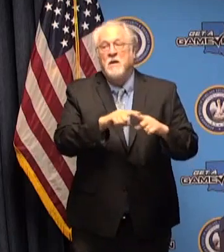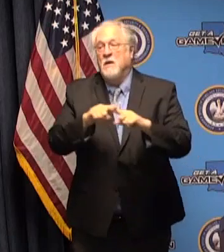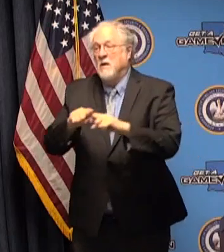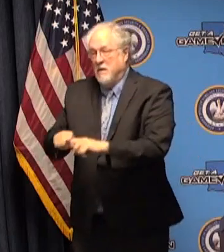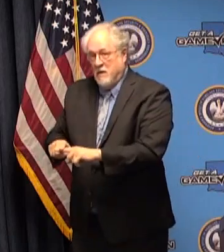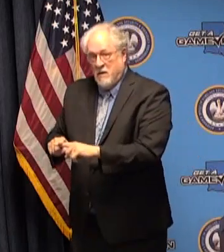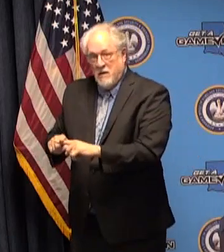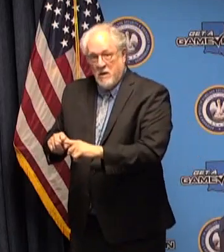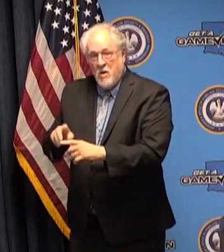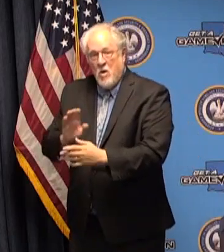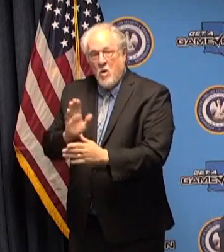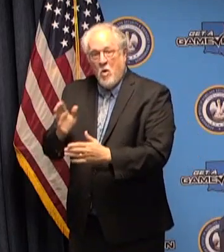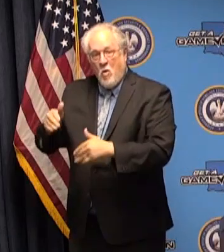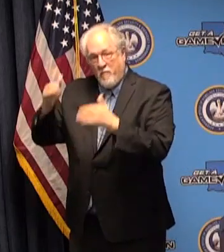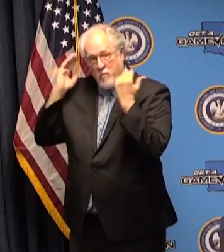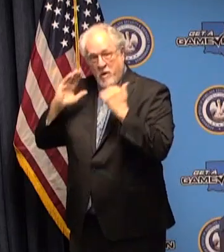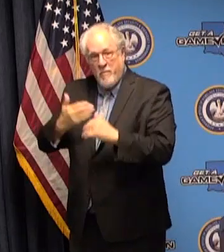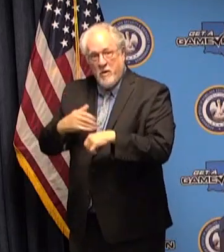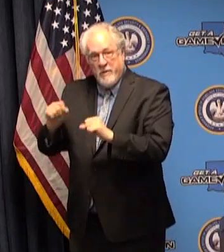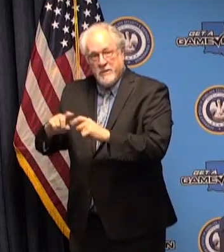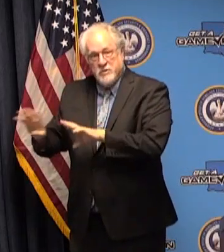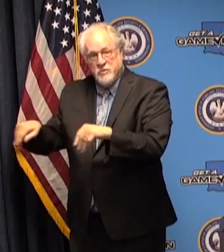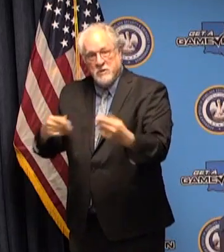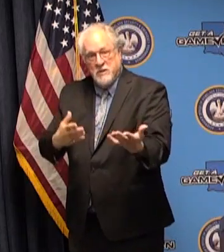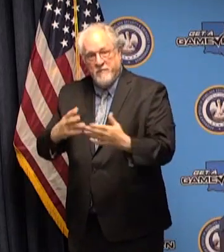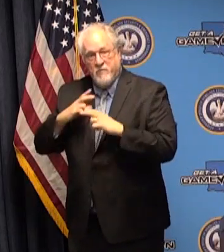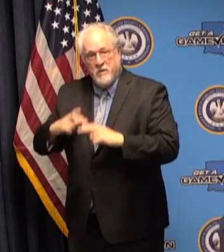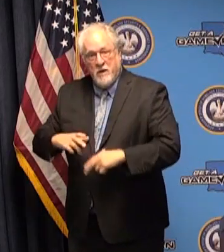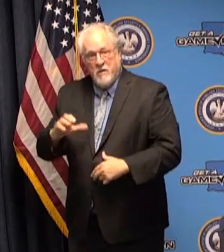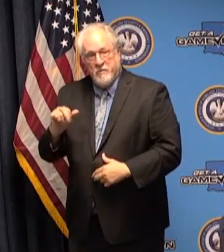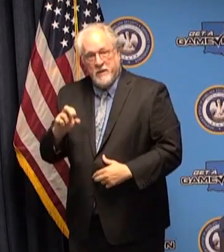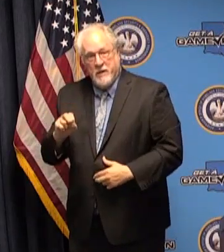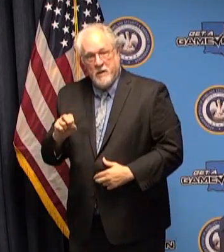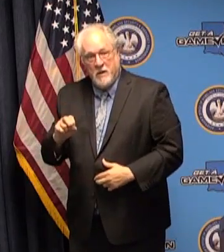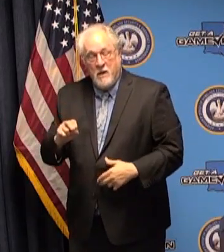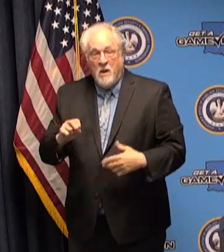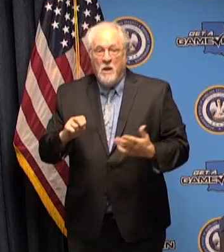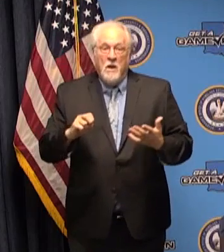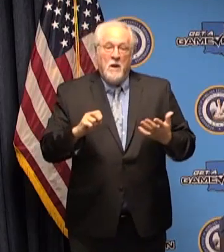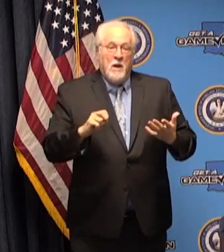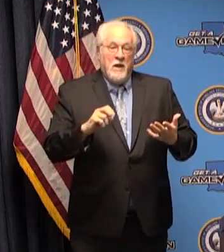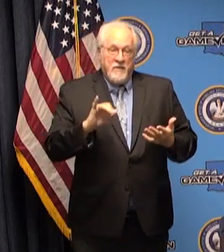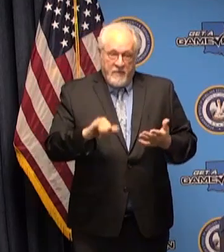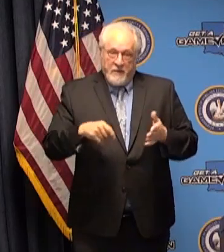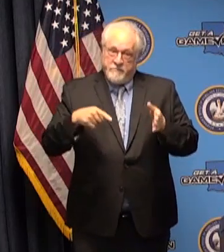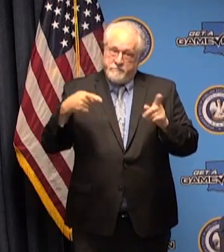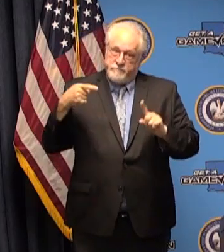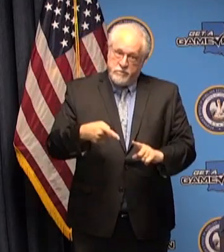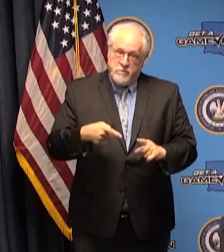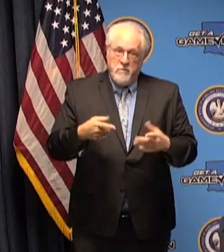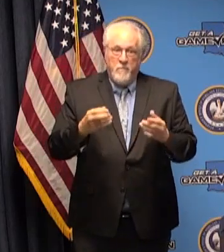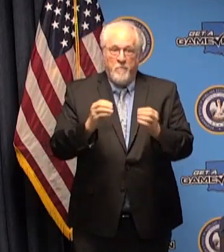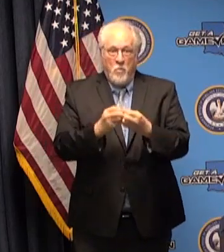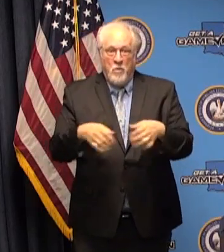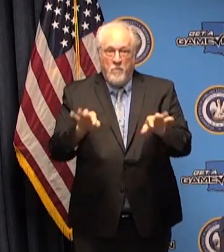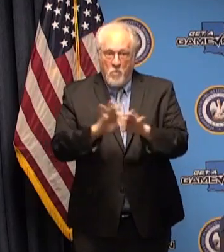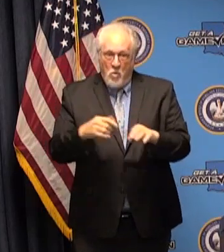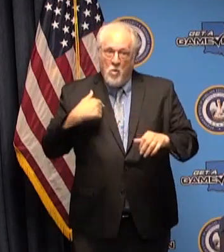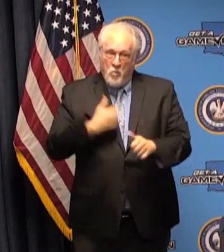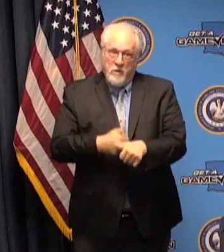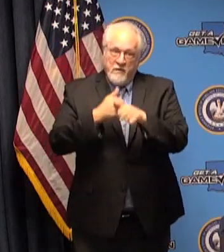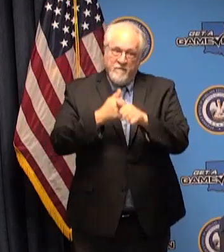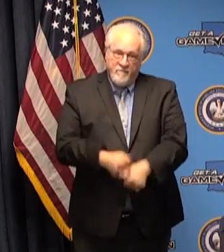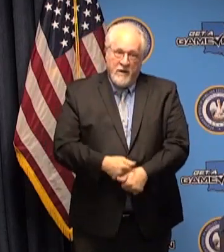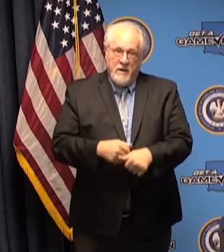risk than other states of overwhelming our capacity to deliver health care, which, if anything, underscores and makes it much more urgent that